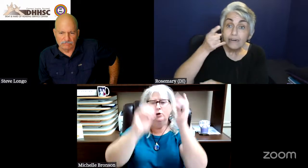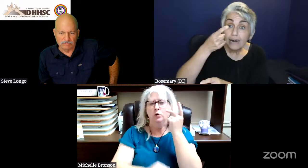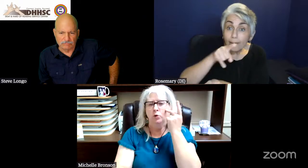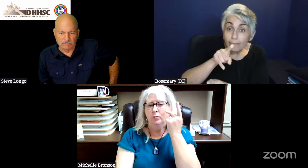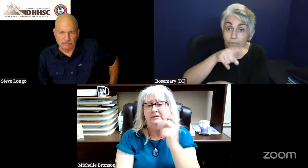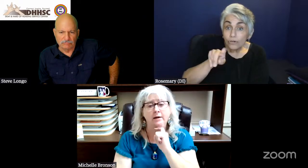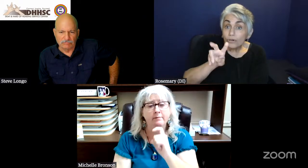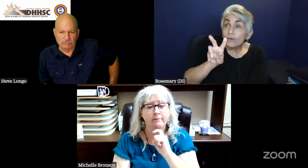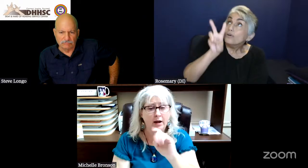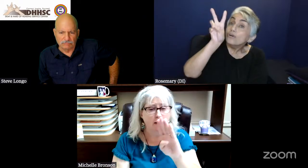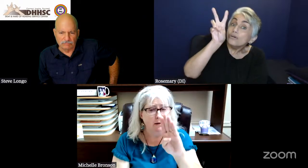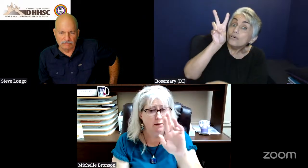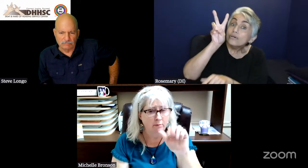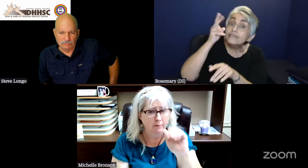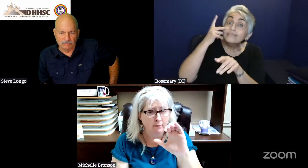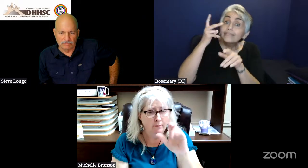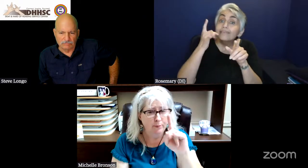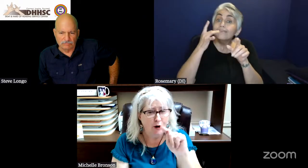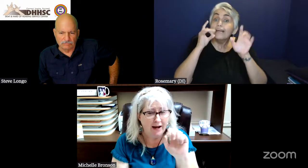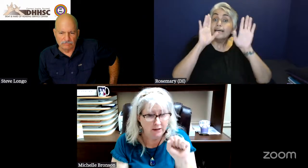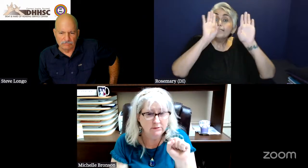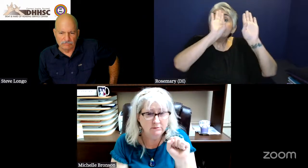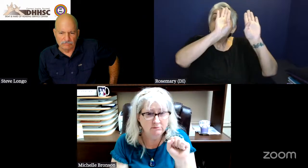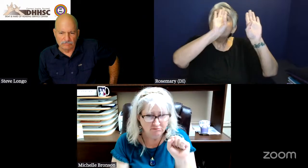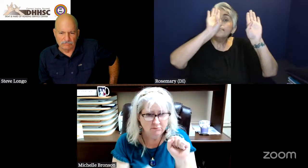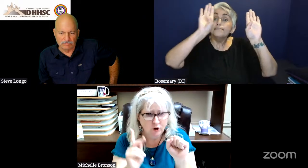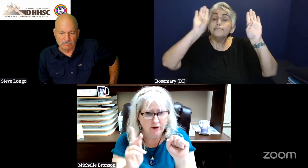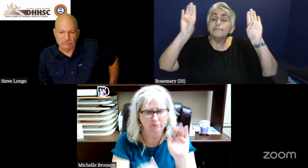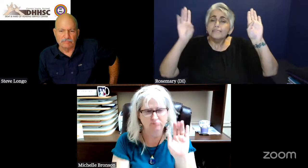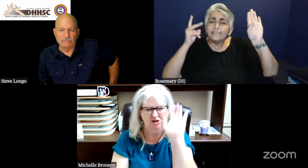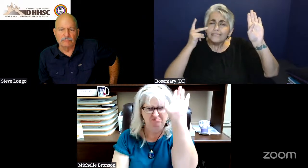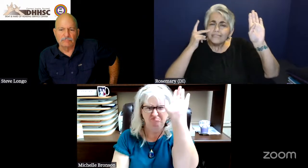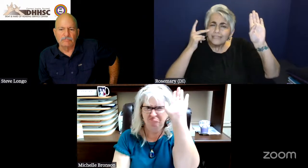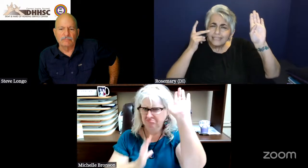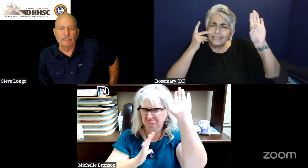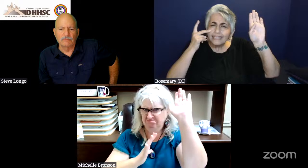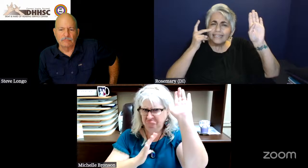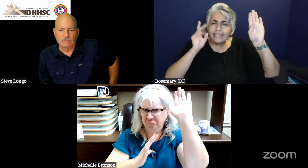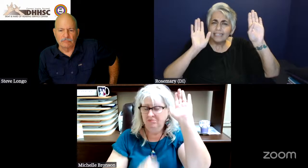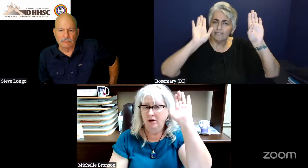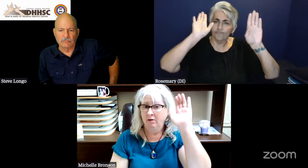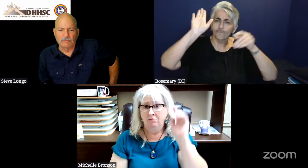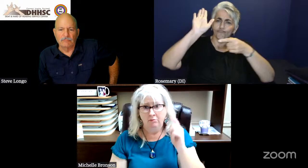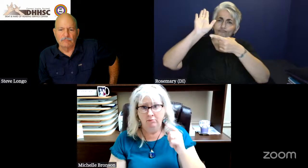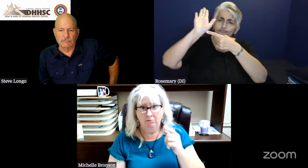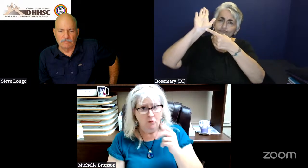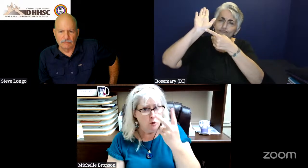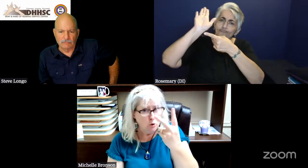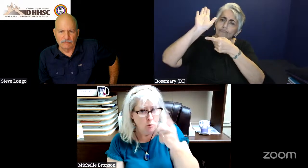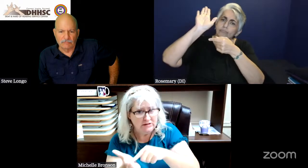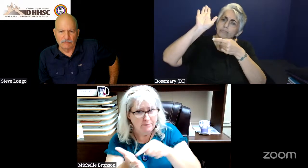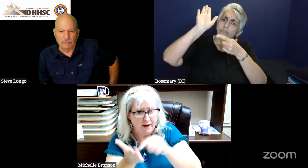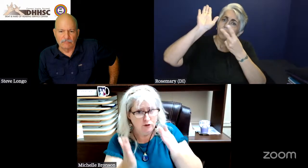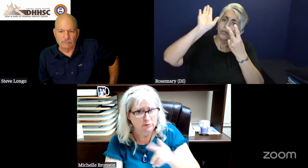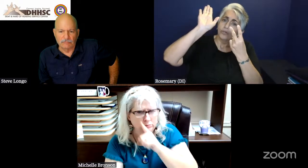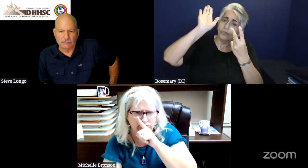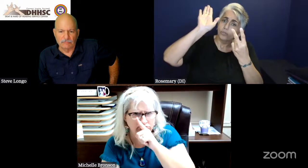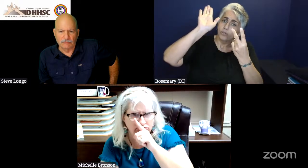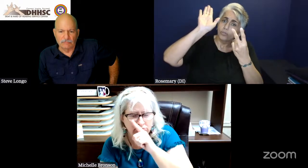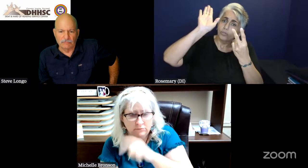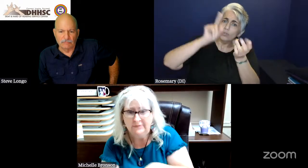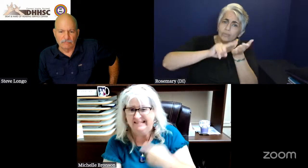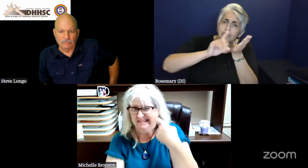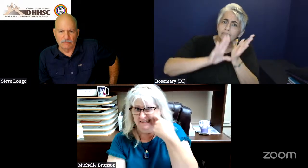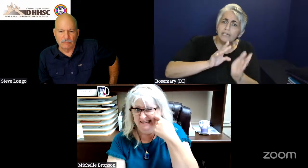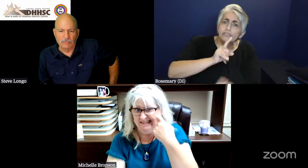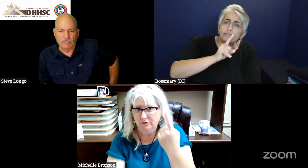everything necessary and making any kind of repairs. If you look up and you see the light panels and you see